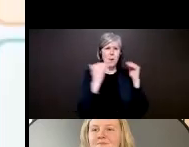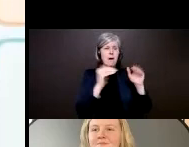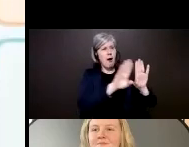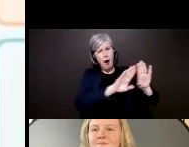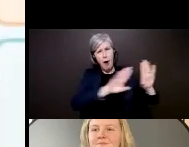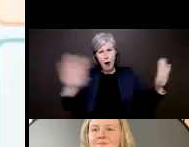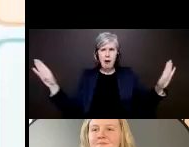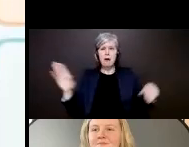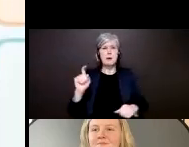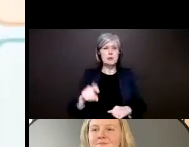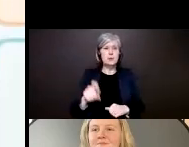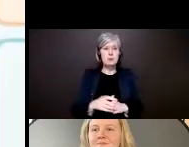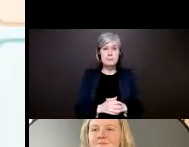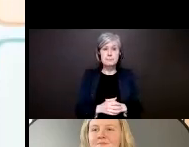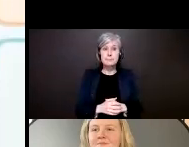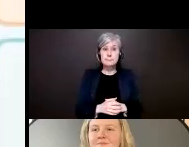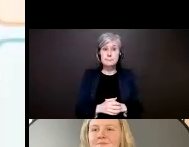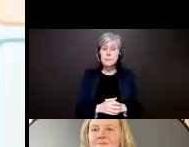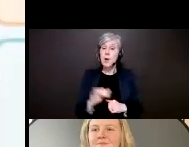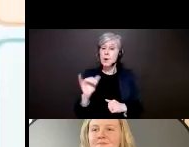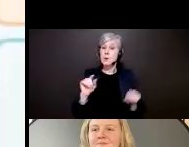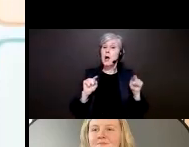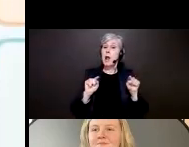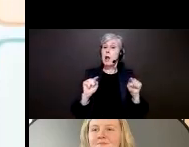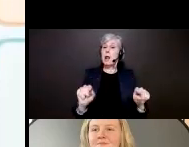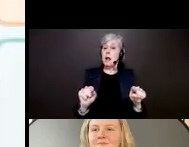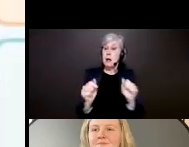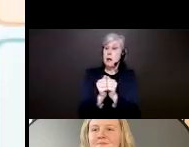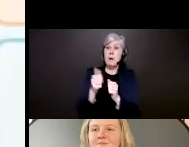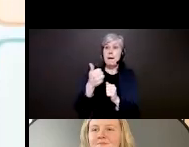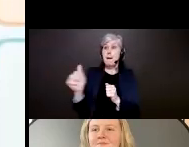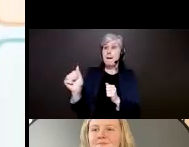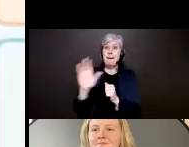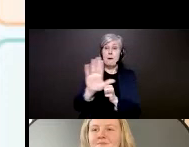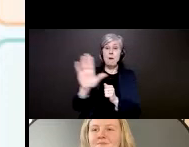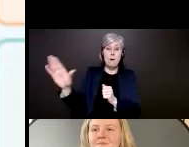big picture aligning under global initiatives. I think that, a lot of the work around